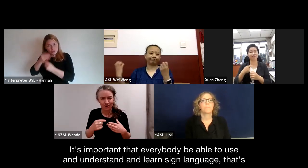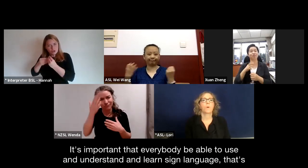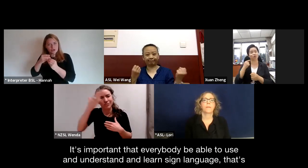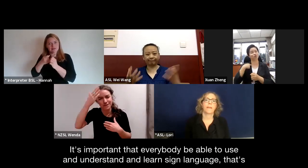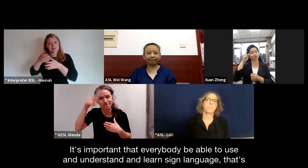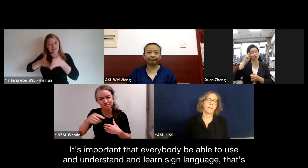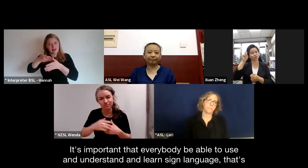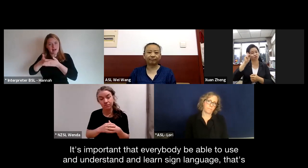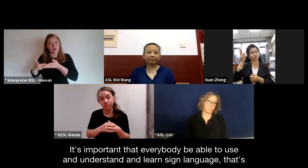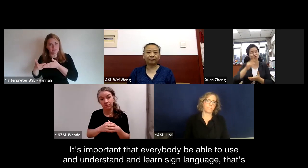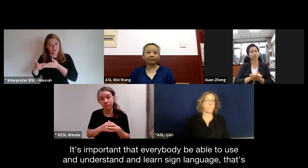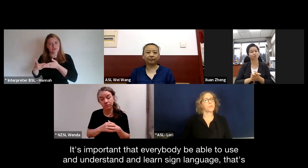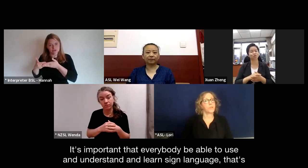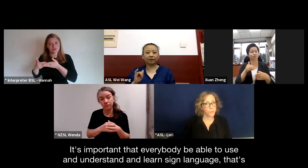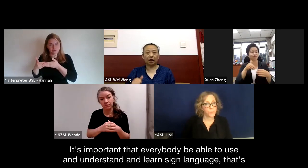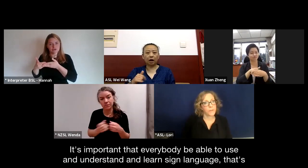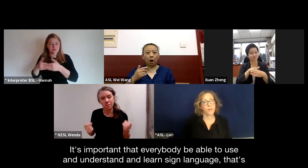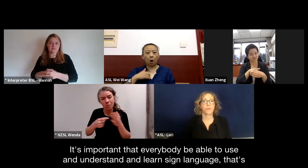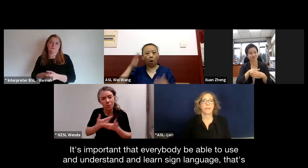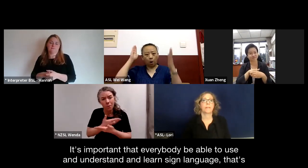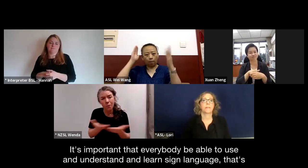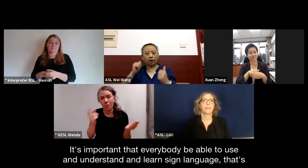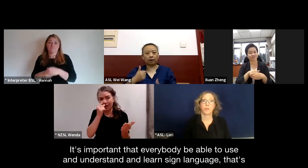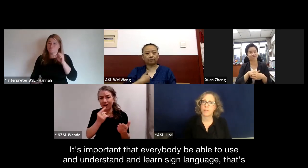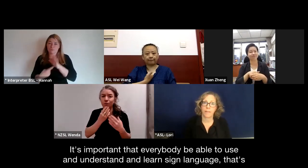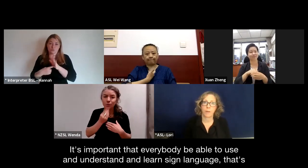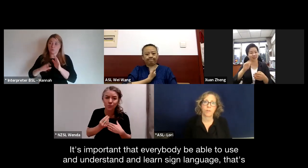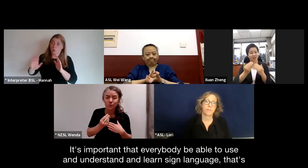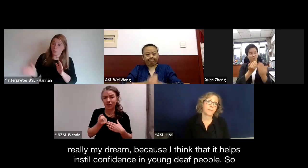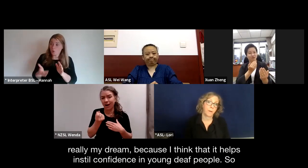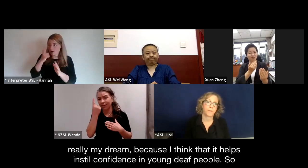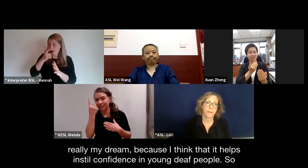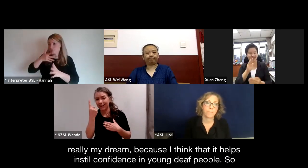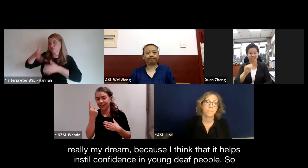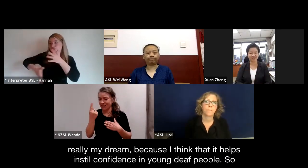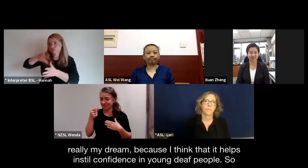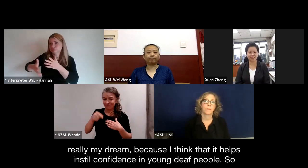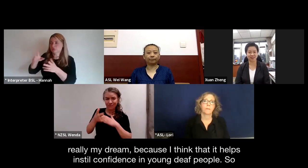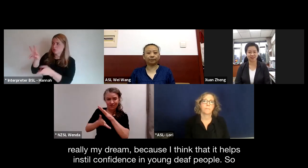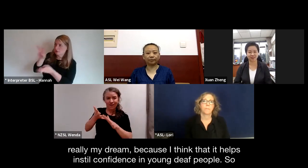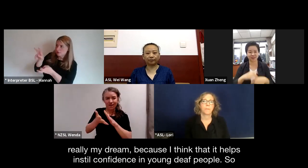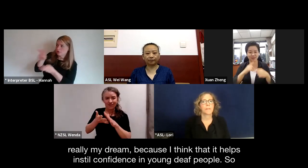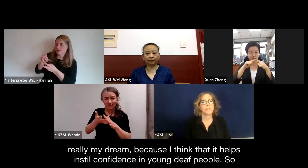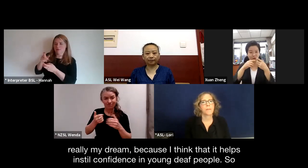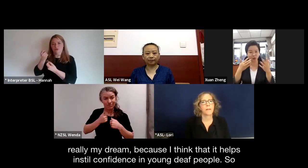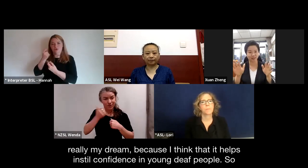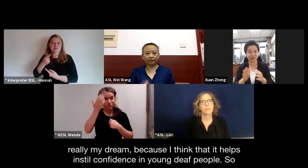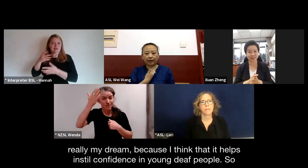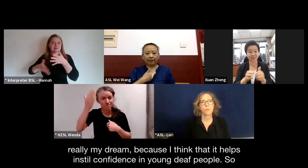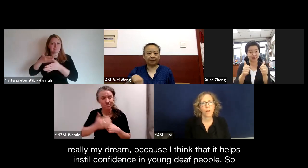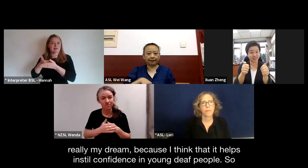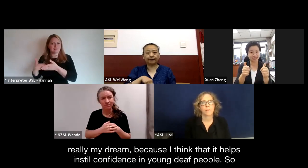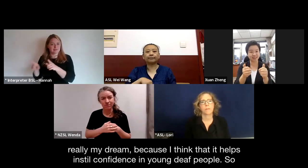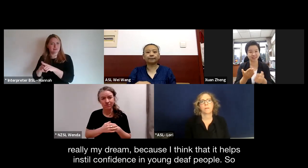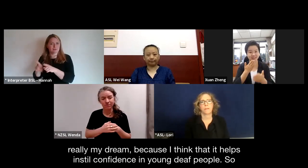It's important that everybody be able to use and understand and learn sign language. That's really my dream. Because I think that it helps